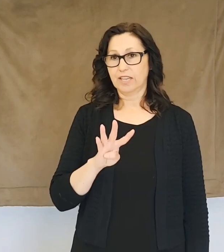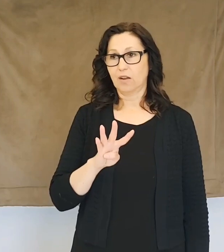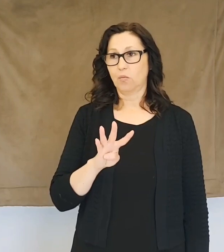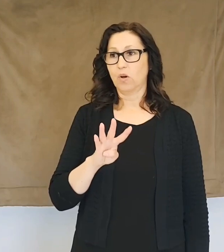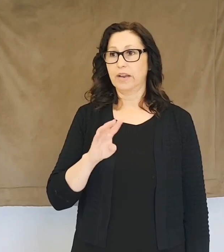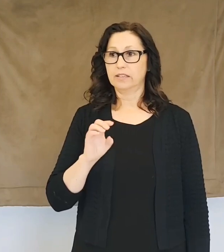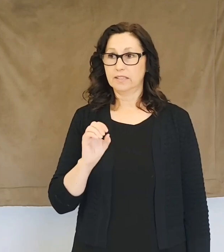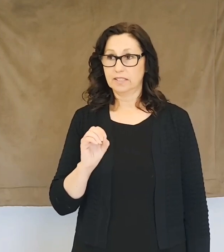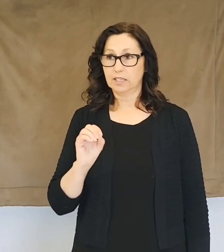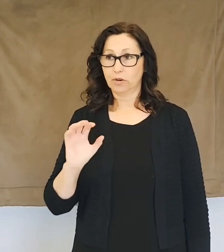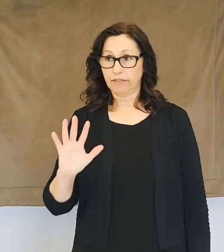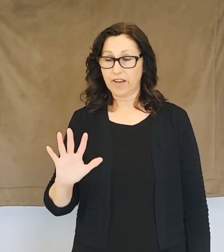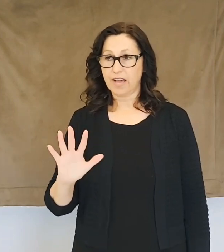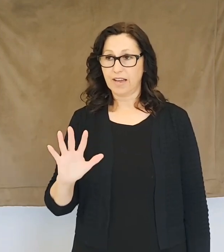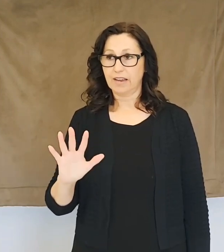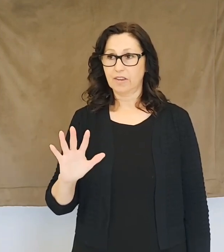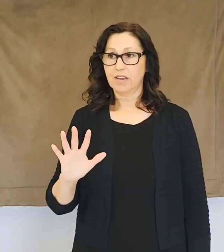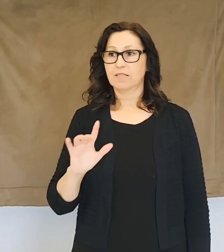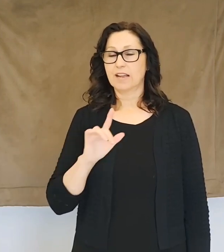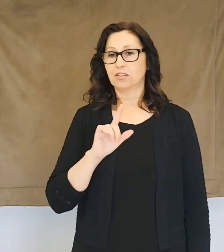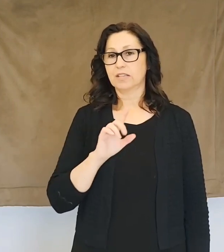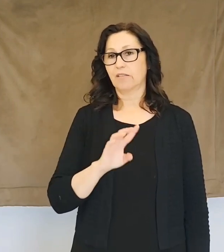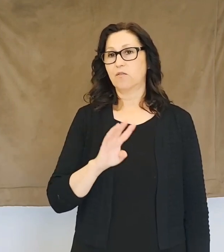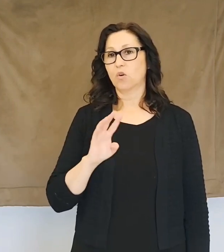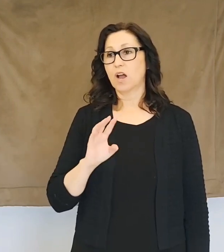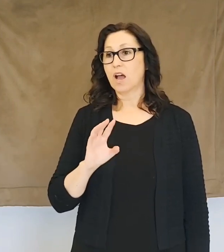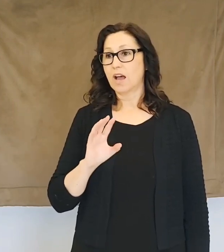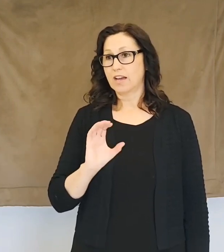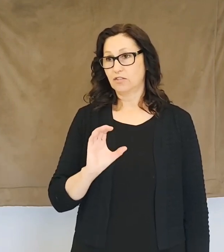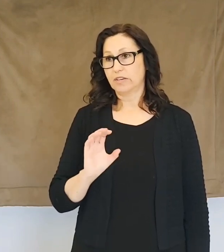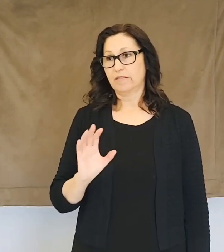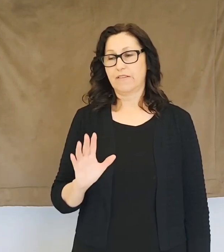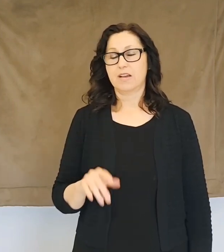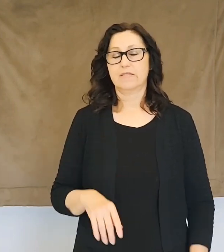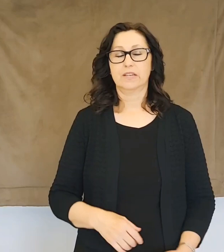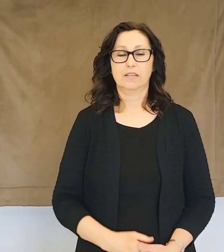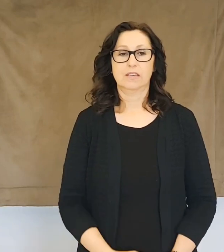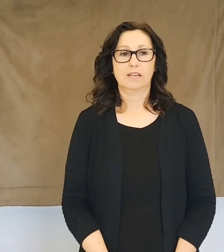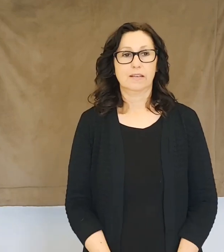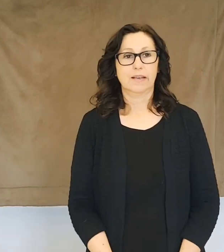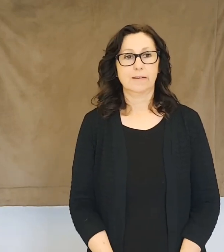like 105. That looks like 405. Okay.